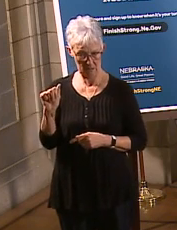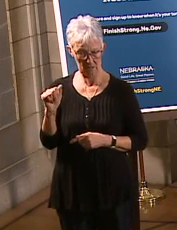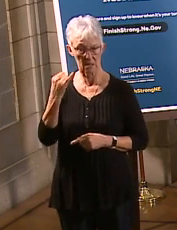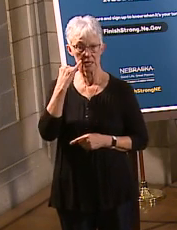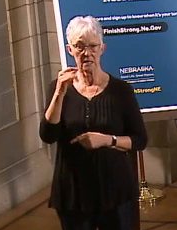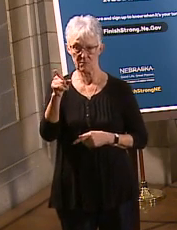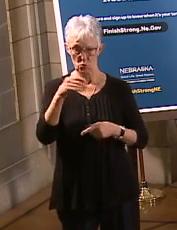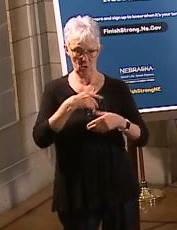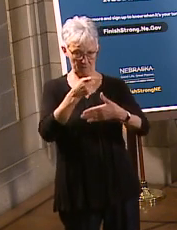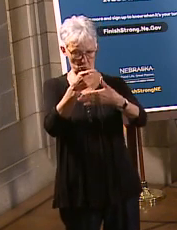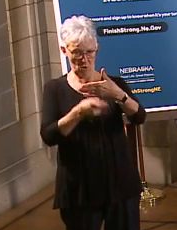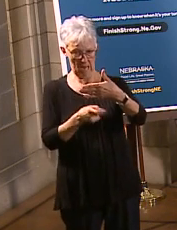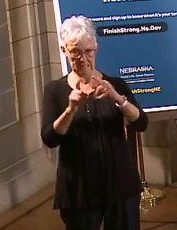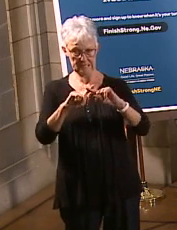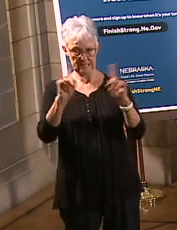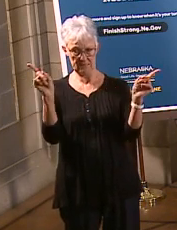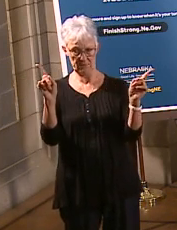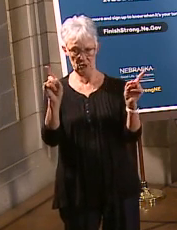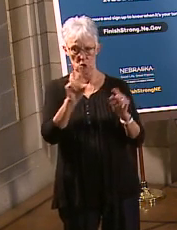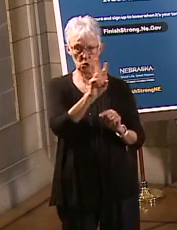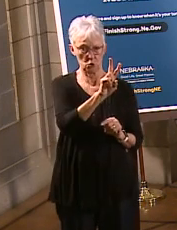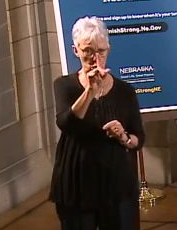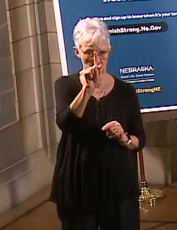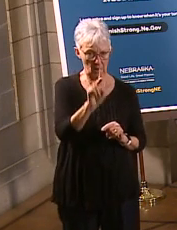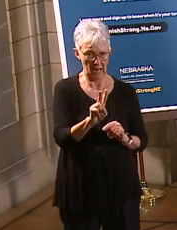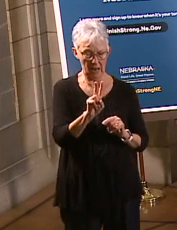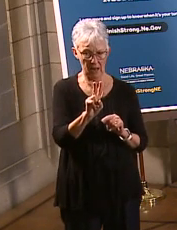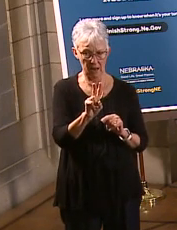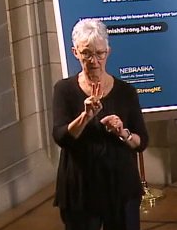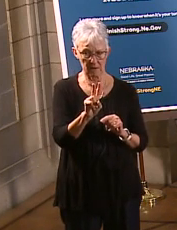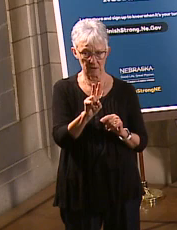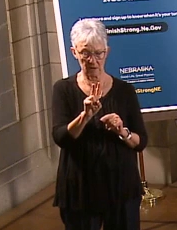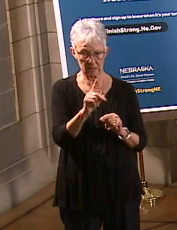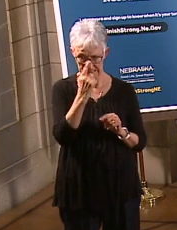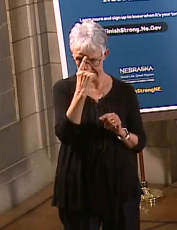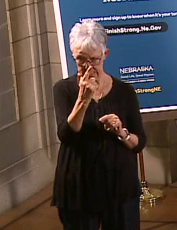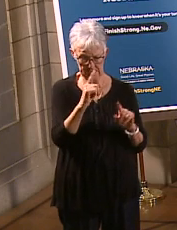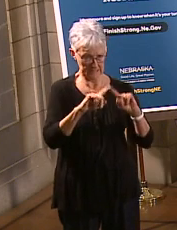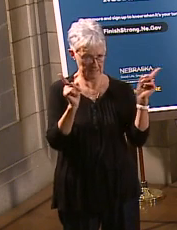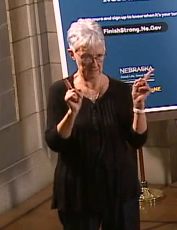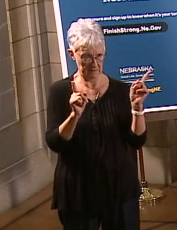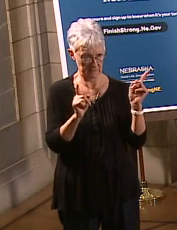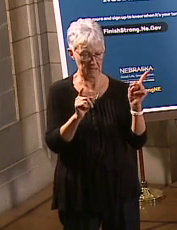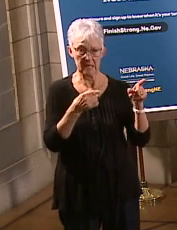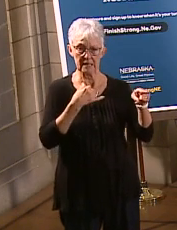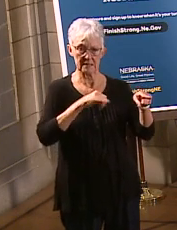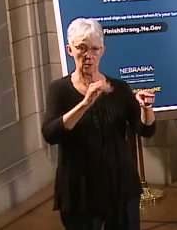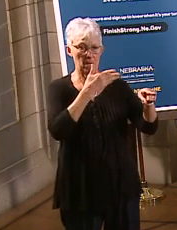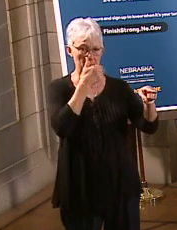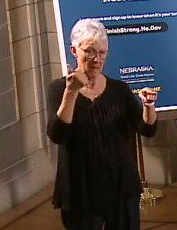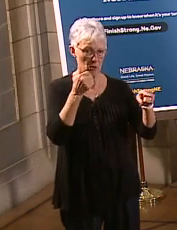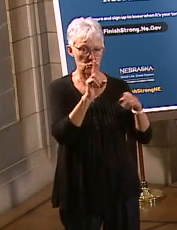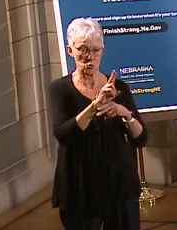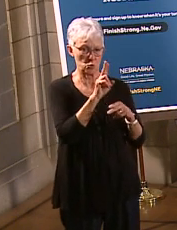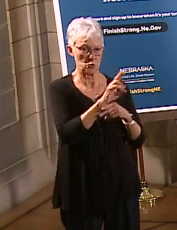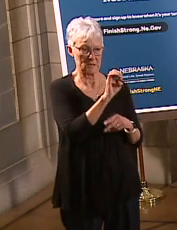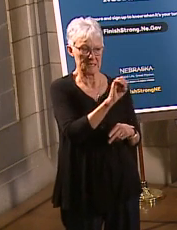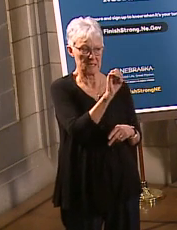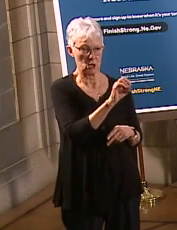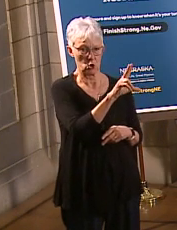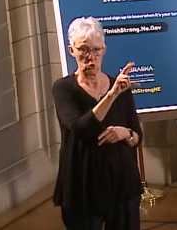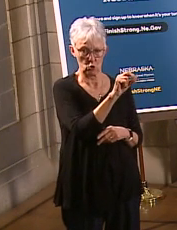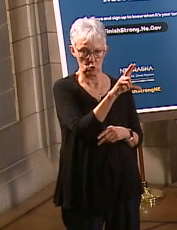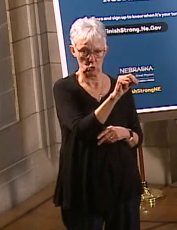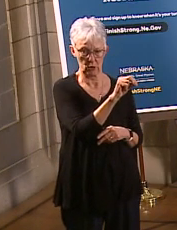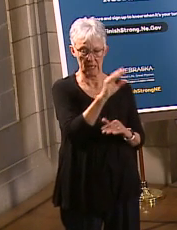price differential of 2.5%, I believe is what you said, right? On E30, that makes it more cost-effective than using E15 in your gas